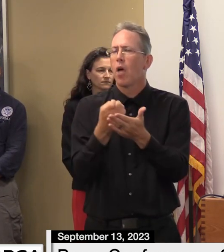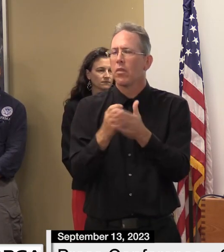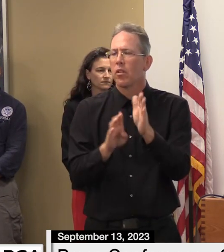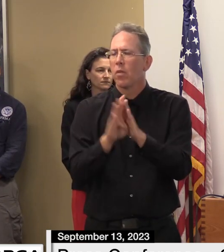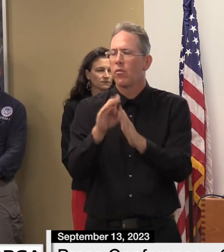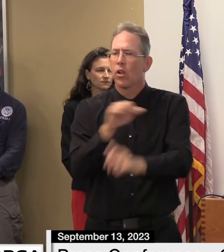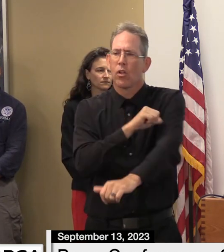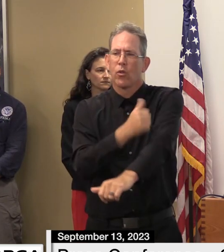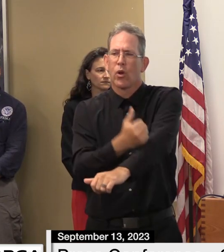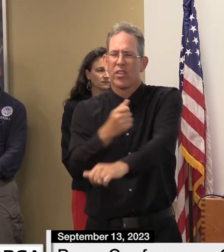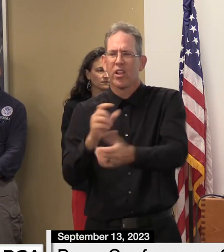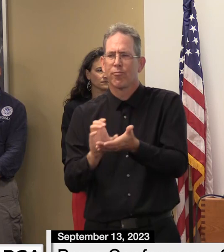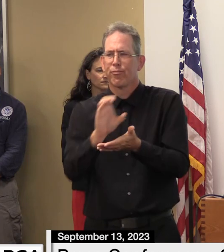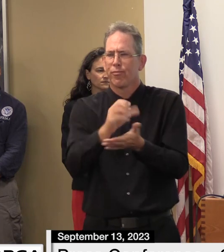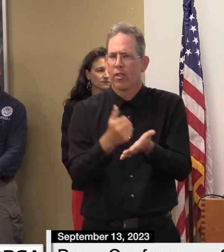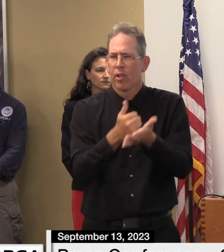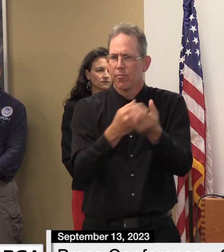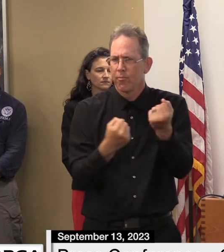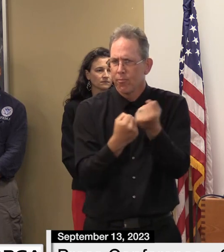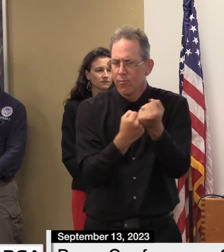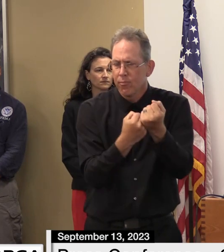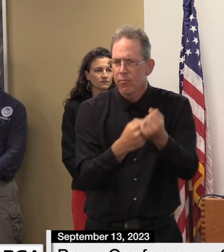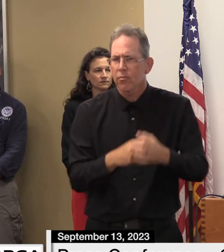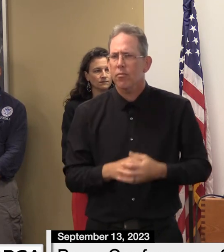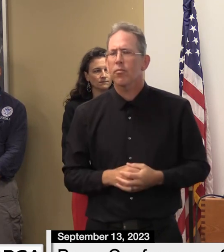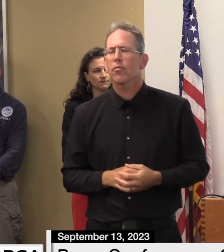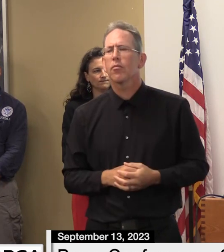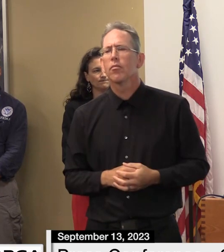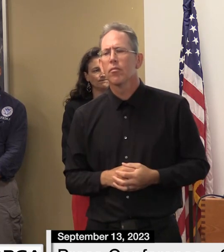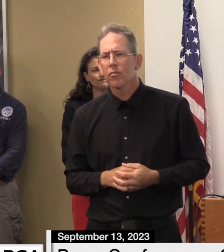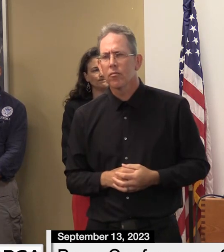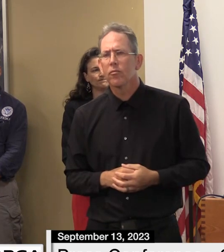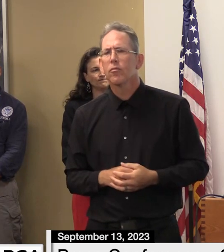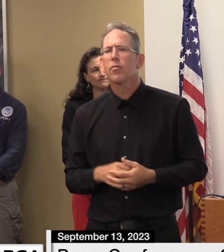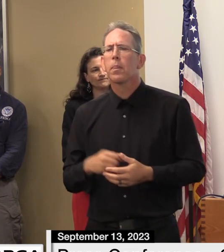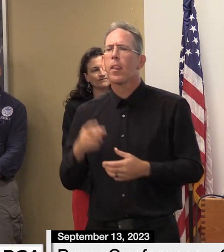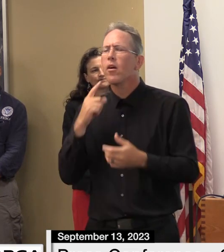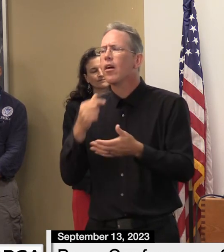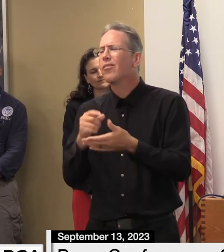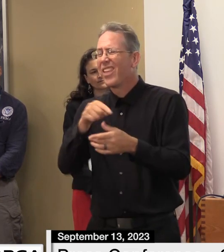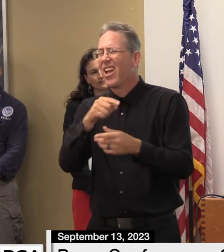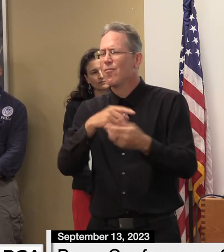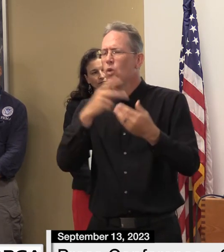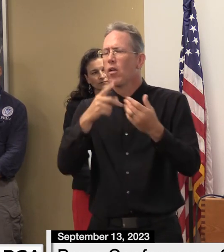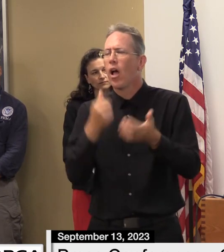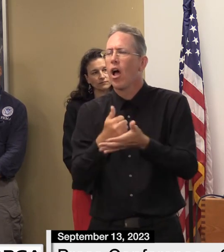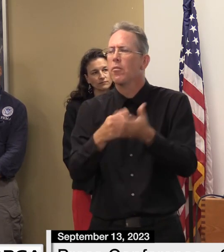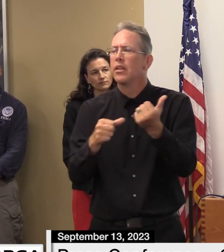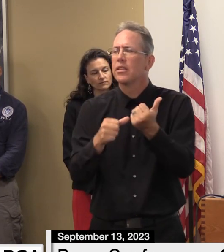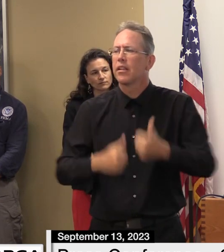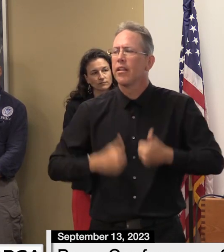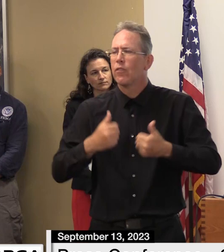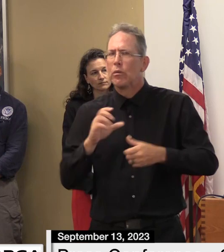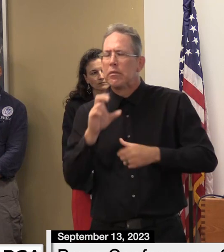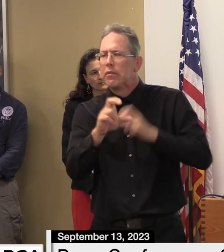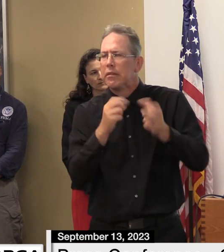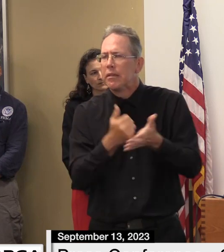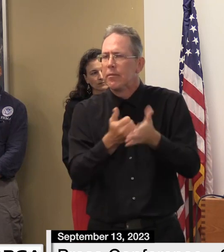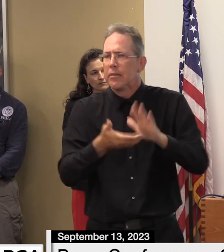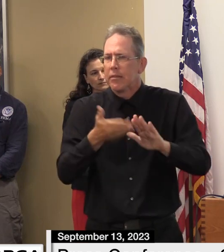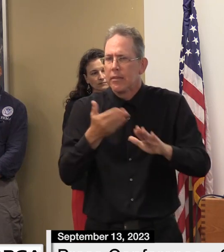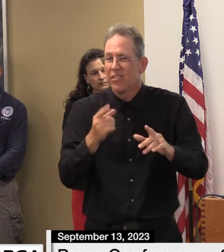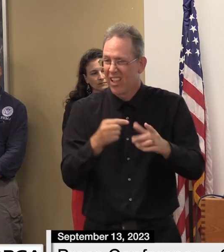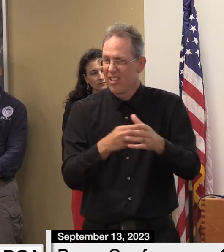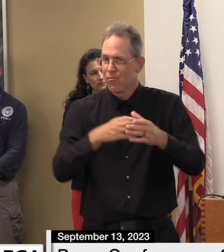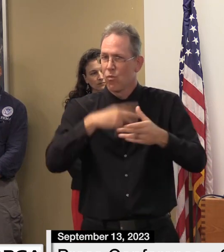will go on to support a project in Vergennes that is an assisted living facility that will expand that capacity of that unit to